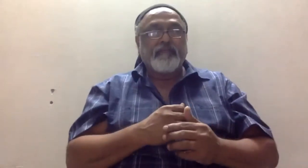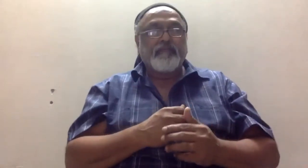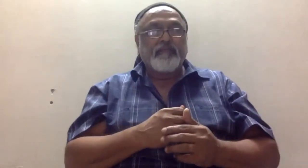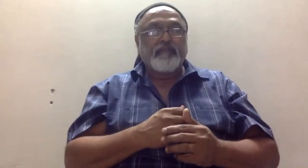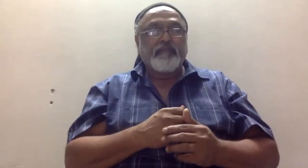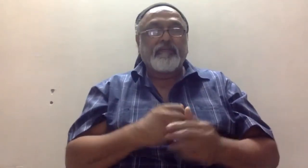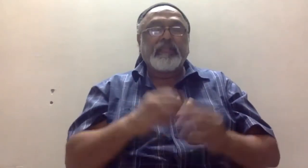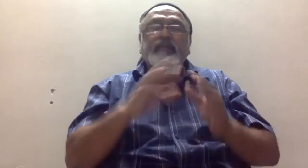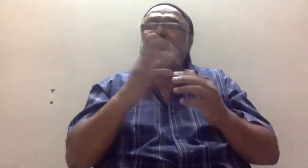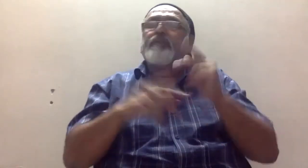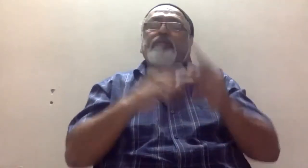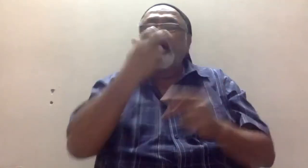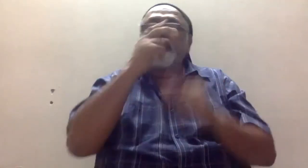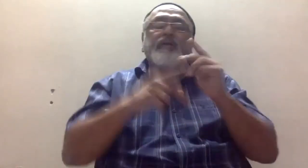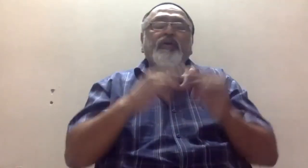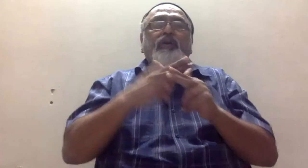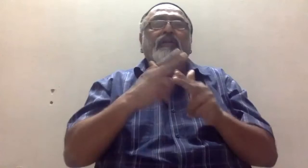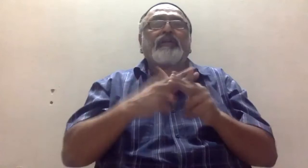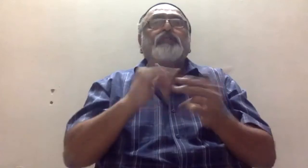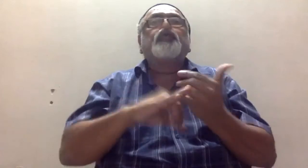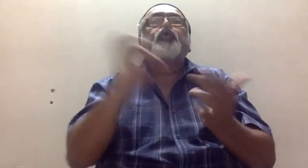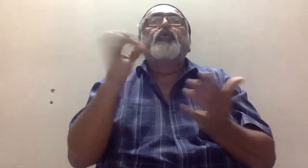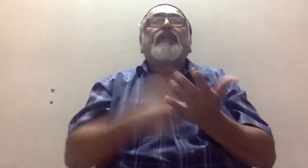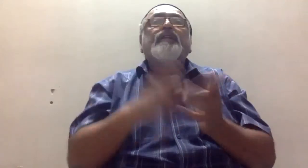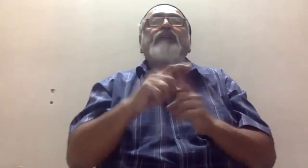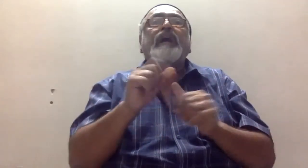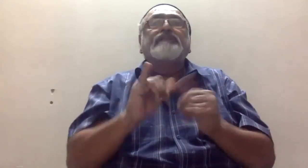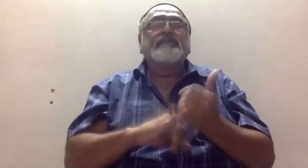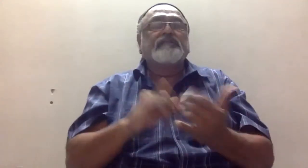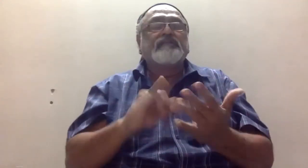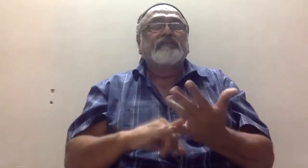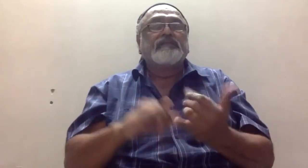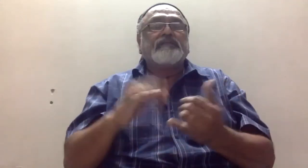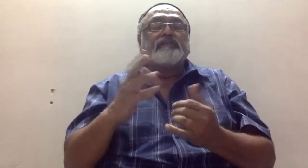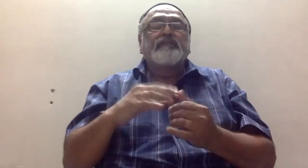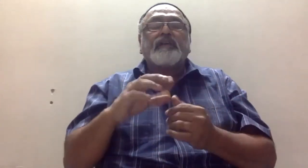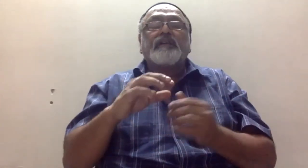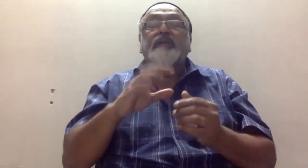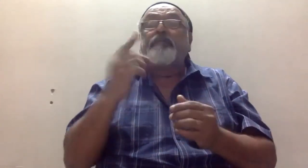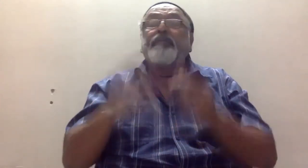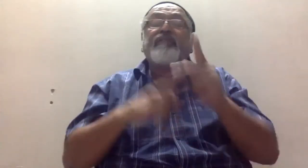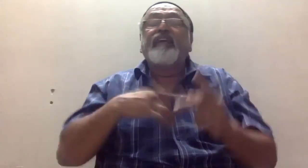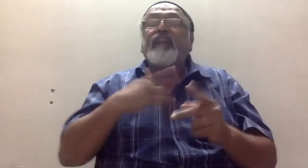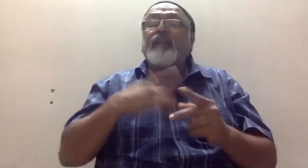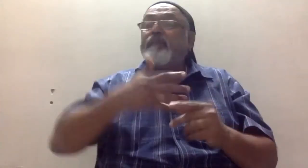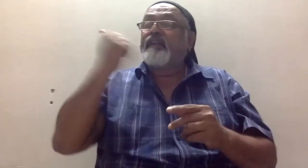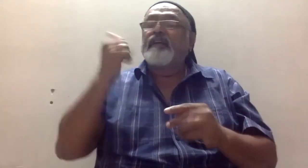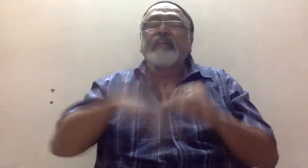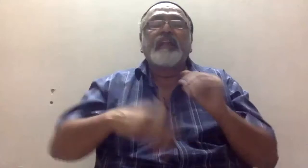would feel that this is a better word than calling him andha or blind or whatever. So surdas was a